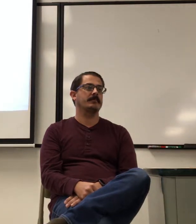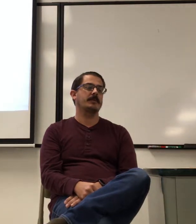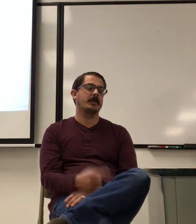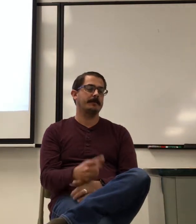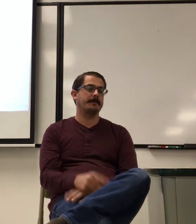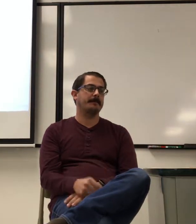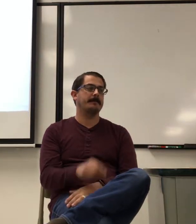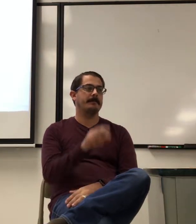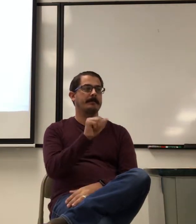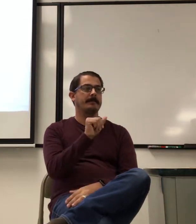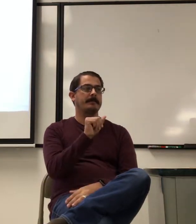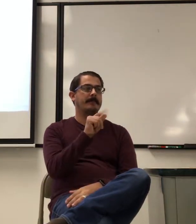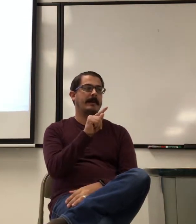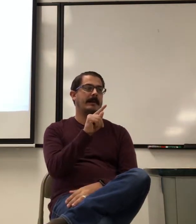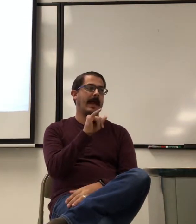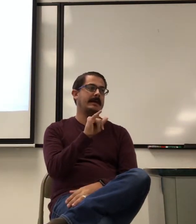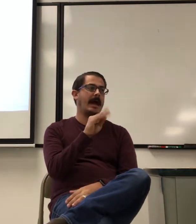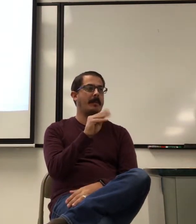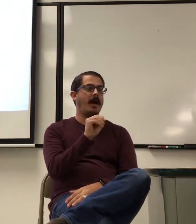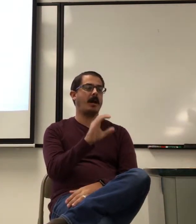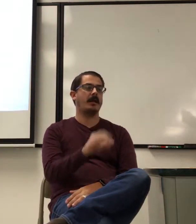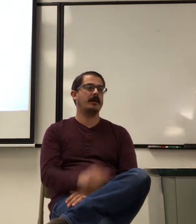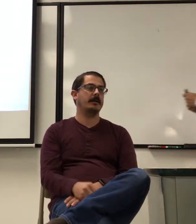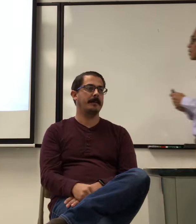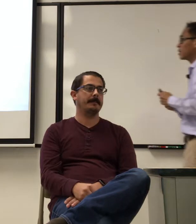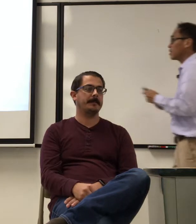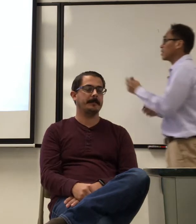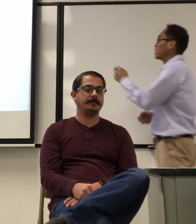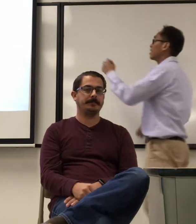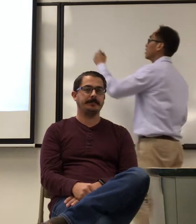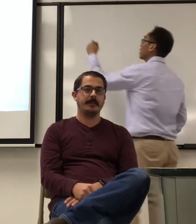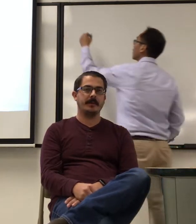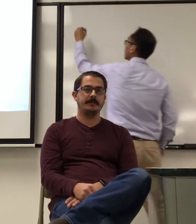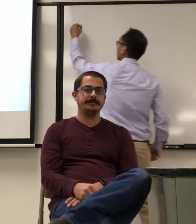5. The next test. Was